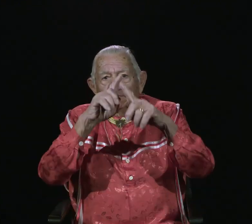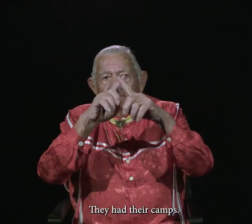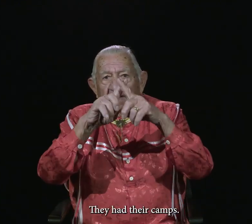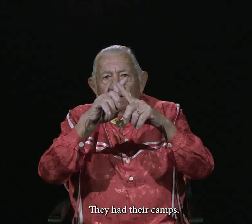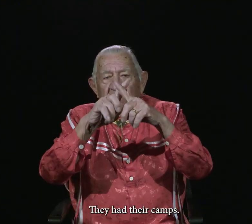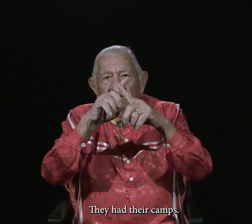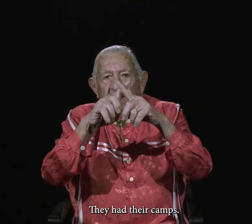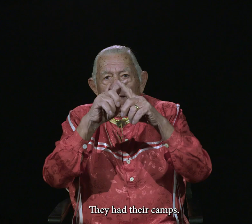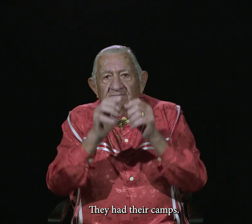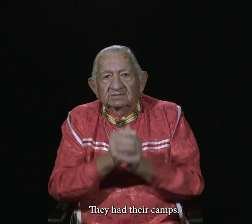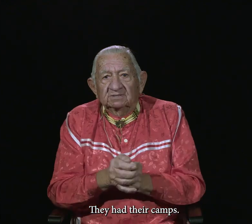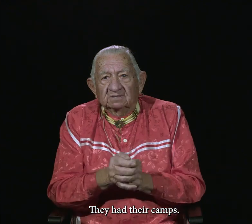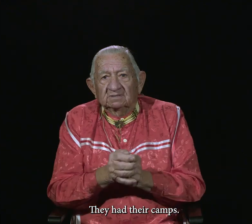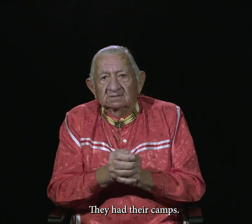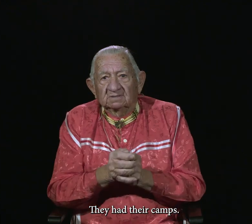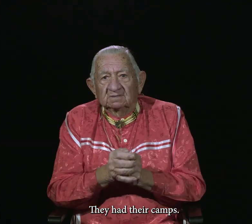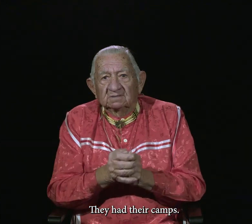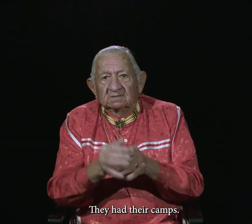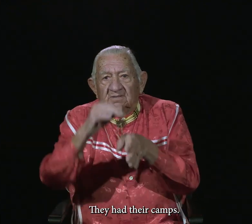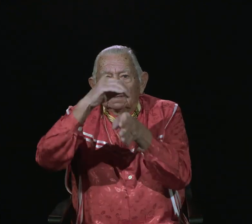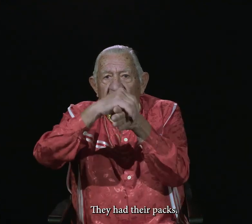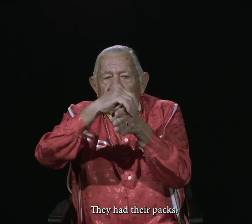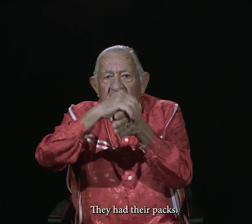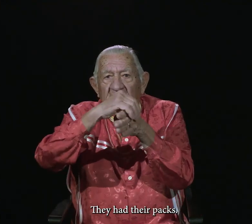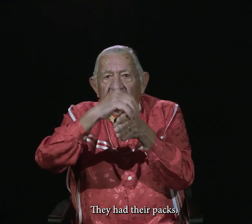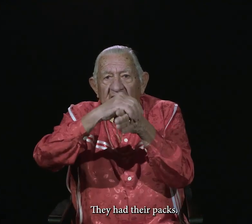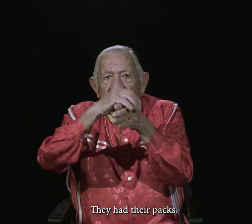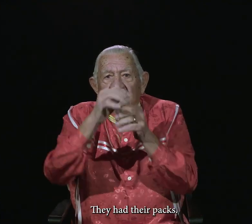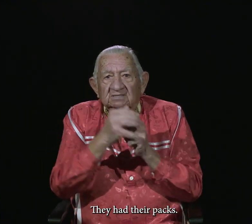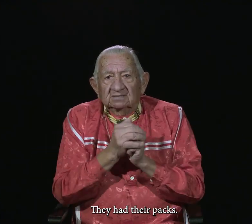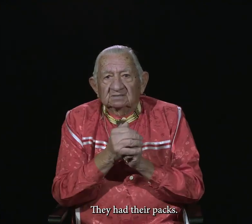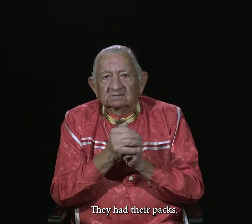they had their camps, they had their packs,